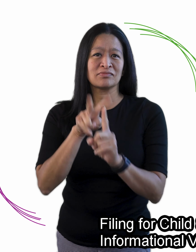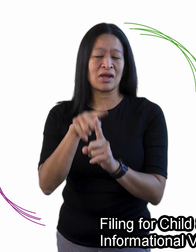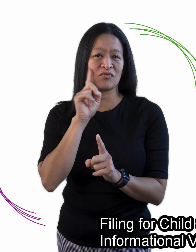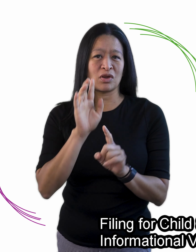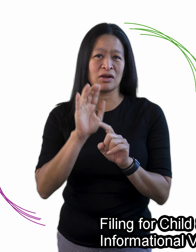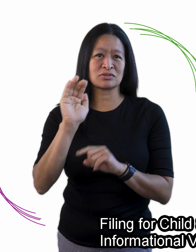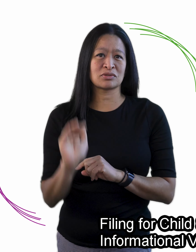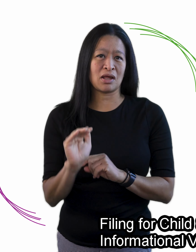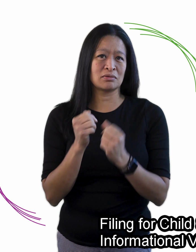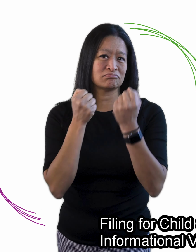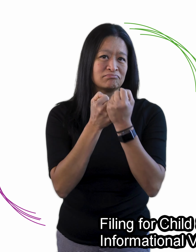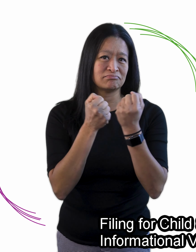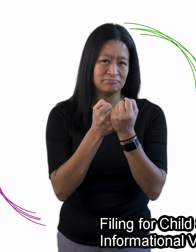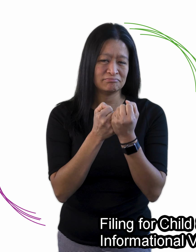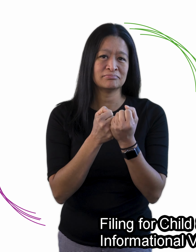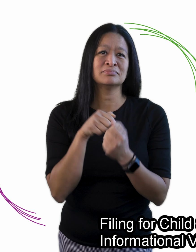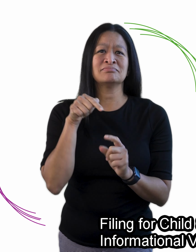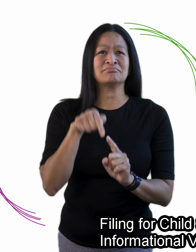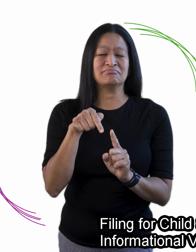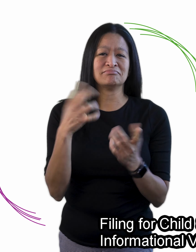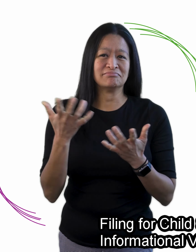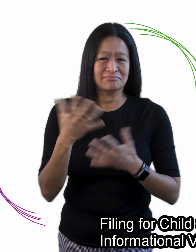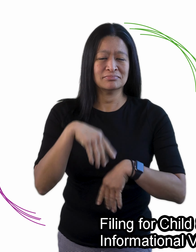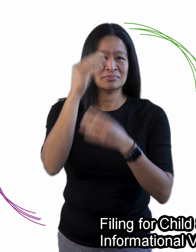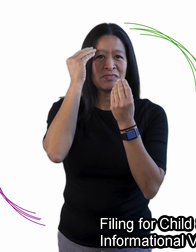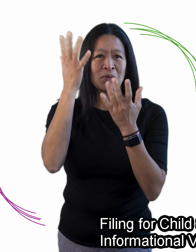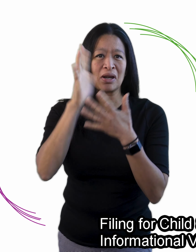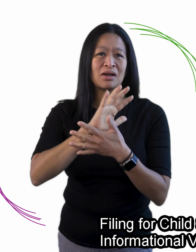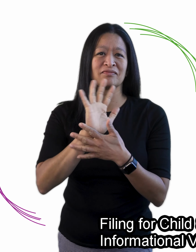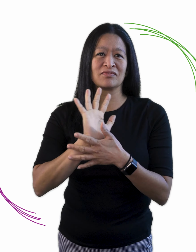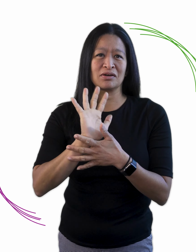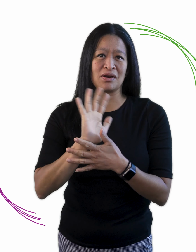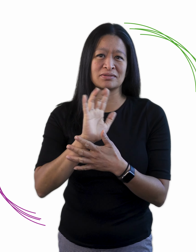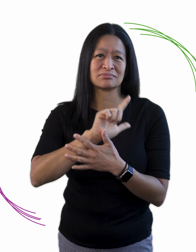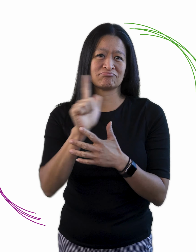Filing for Child Support Informational Video Series.